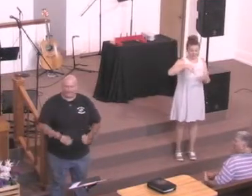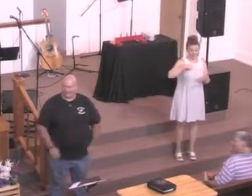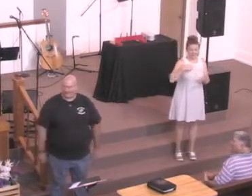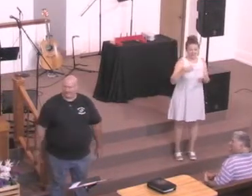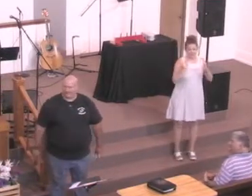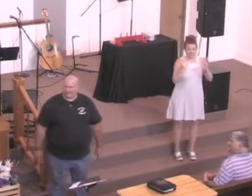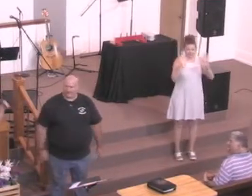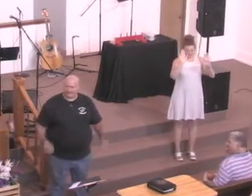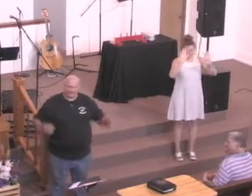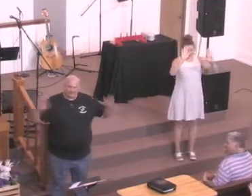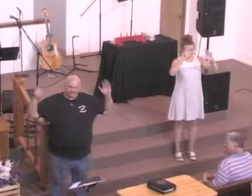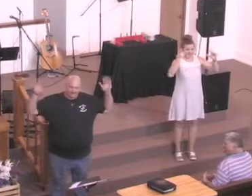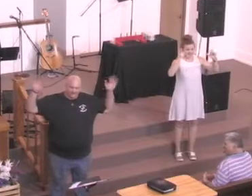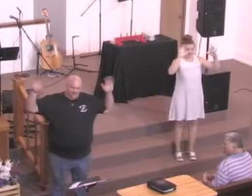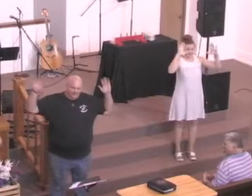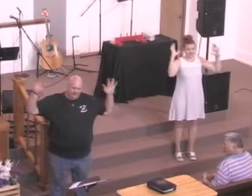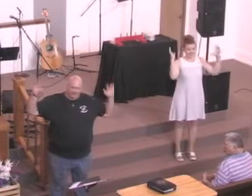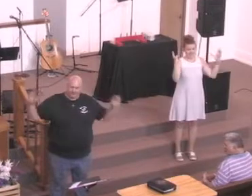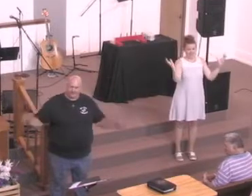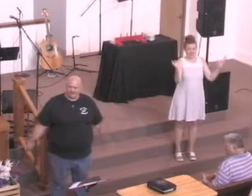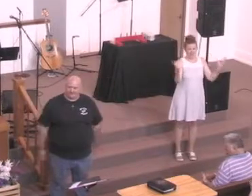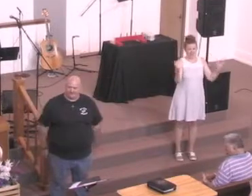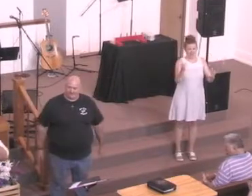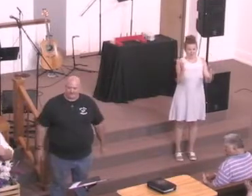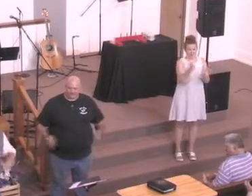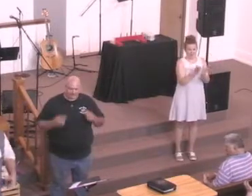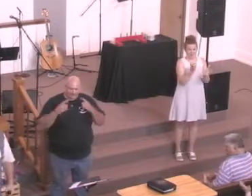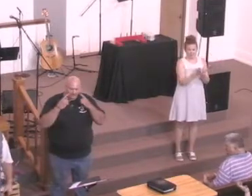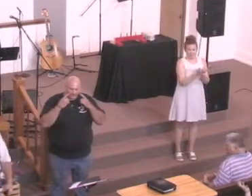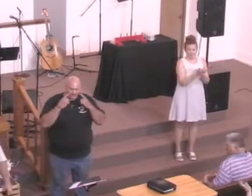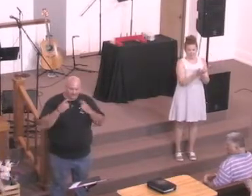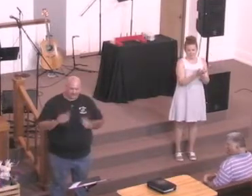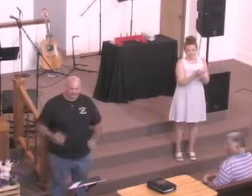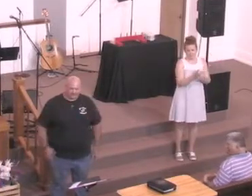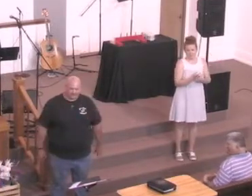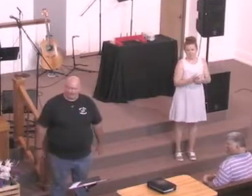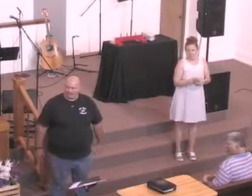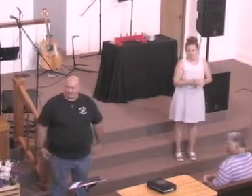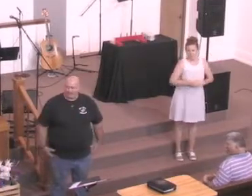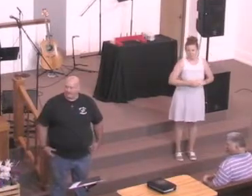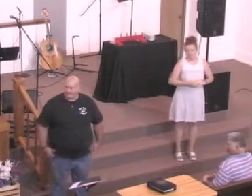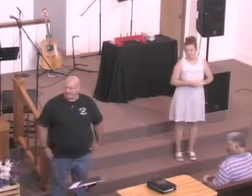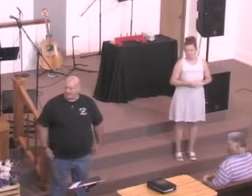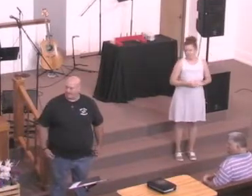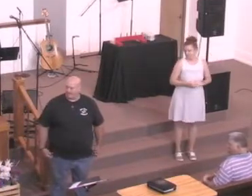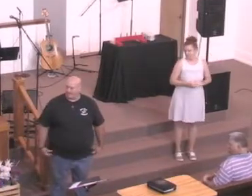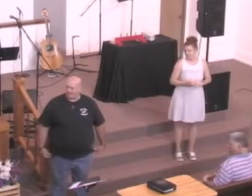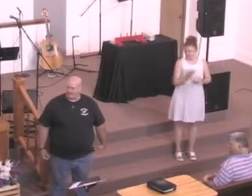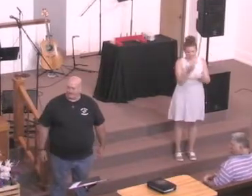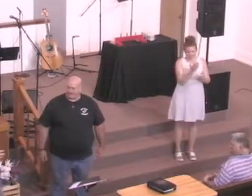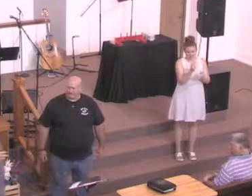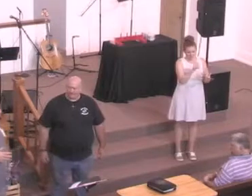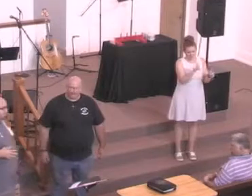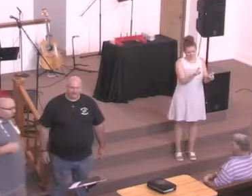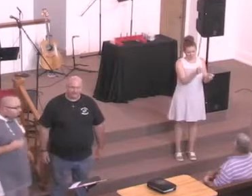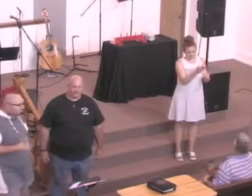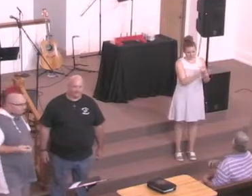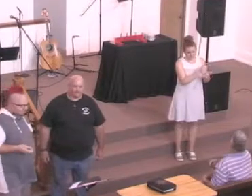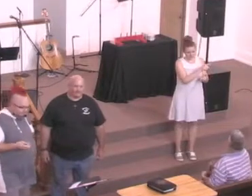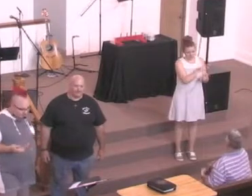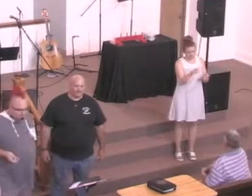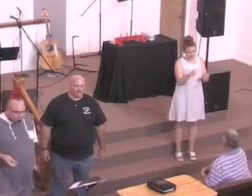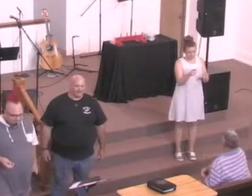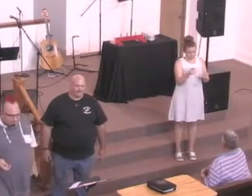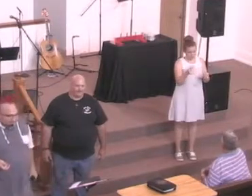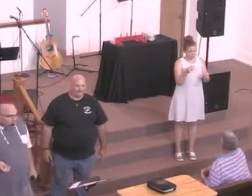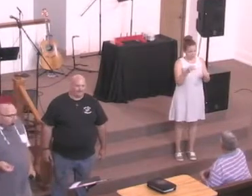by such a great cloud of witnesses. I'm going to ask you this question. Some of you are more familiar with our judicial system